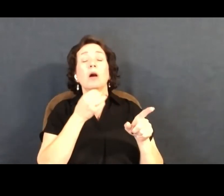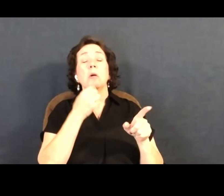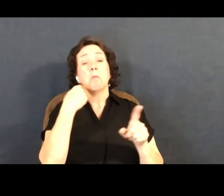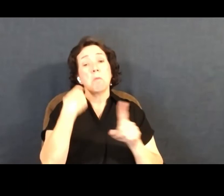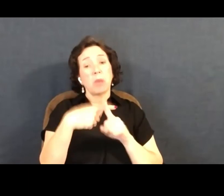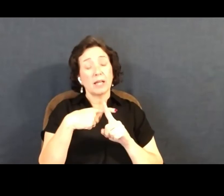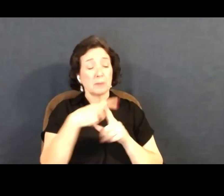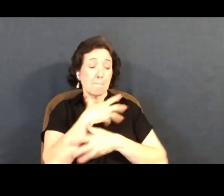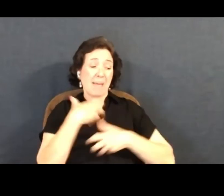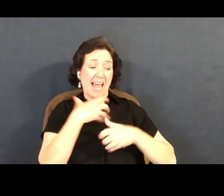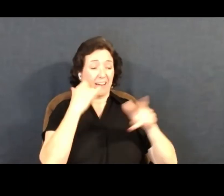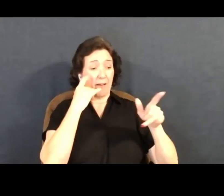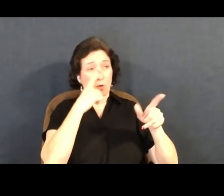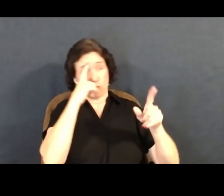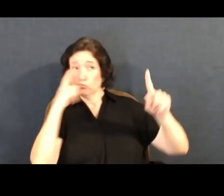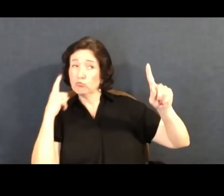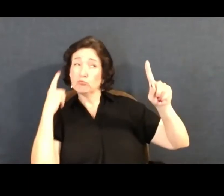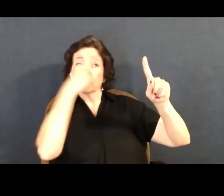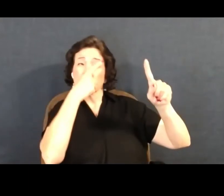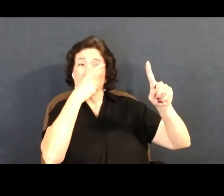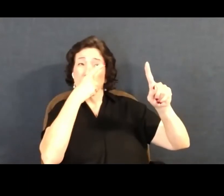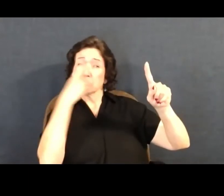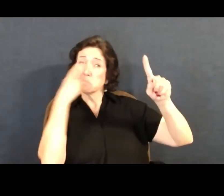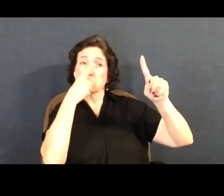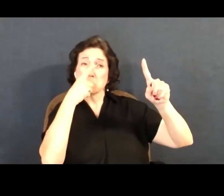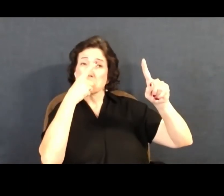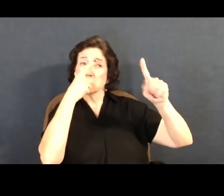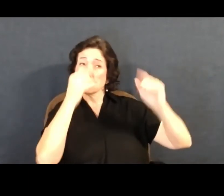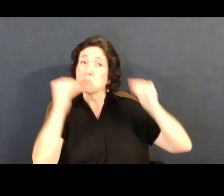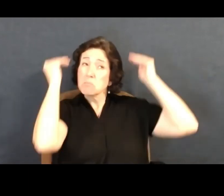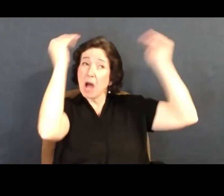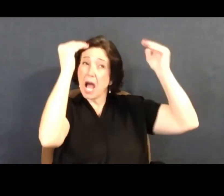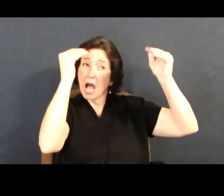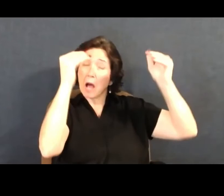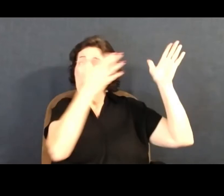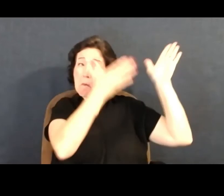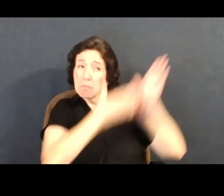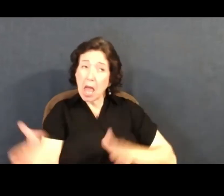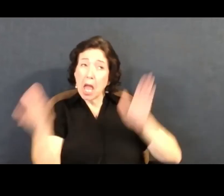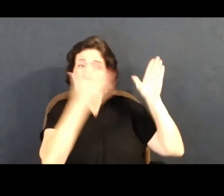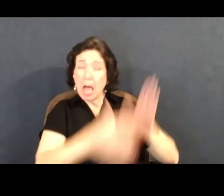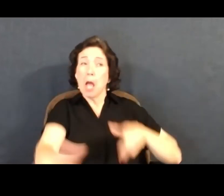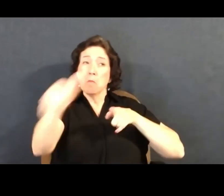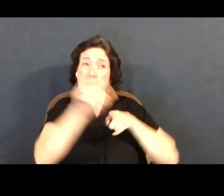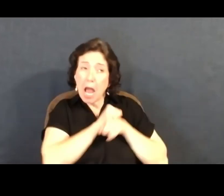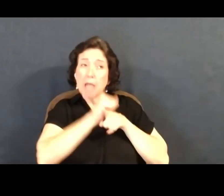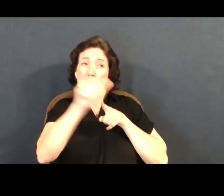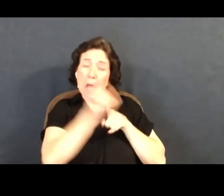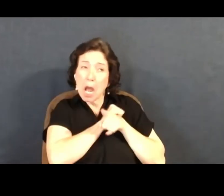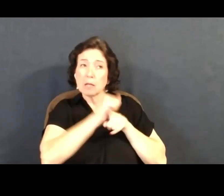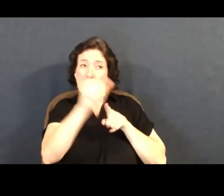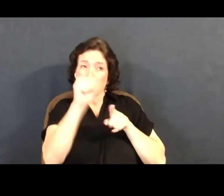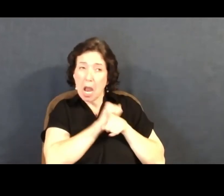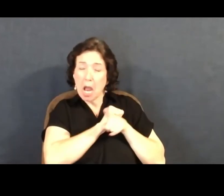you set your sights high enough, you make some goals and you make a plan and you practice and practice and practice and